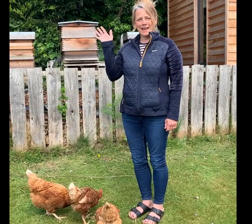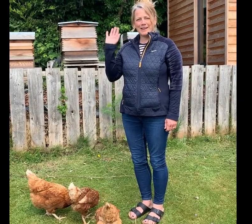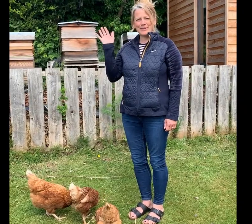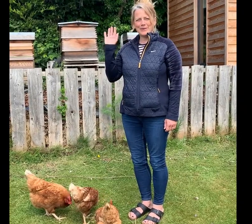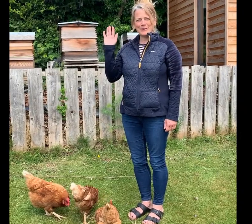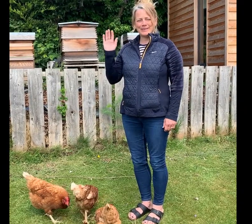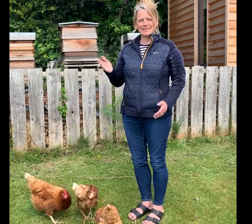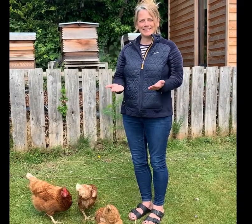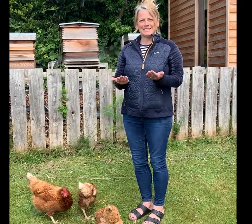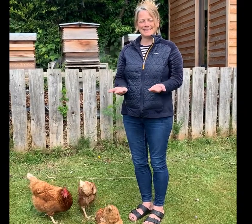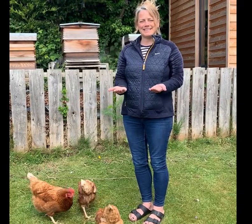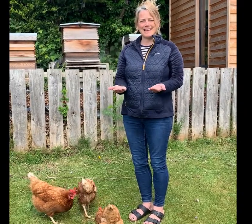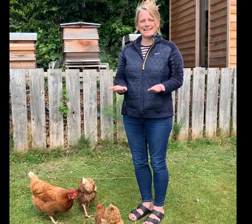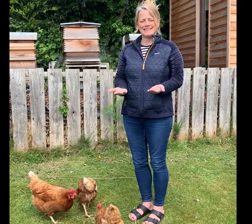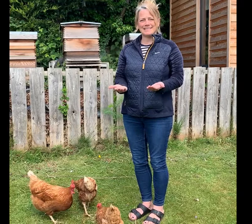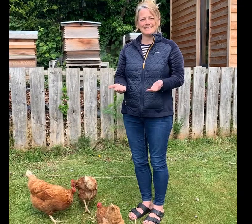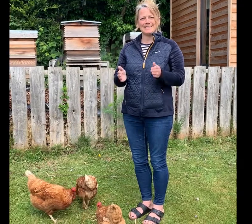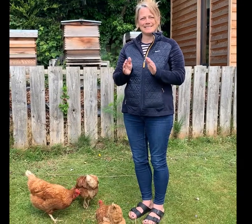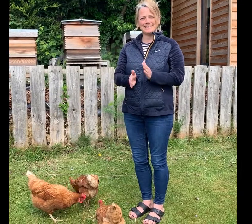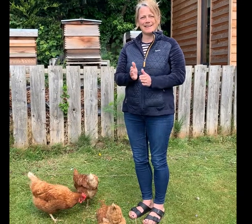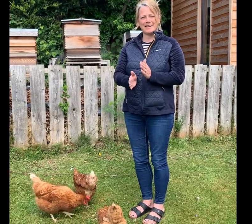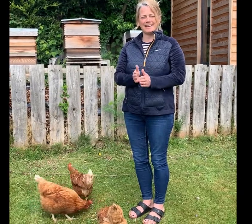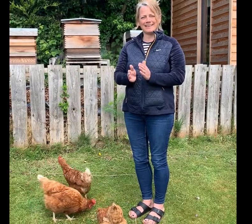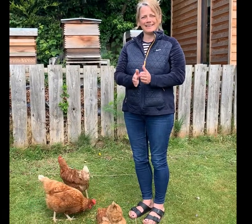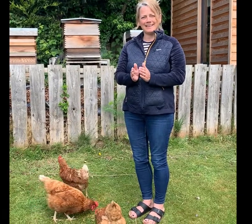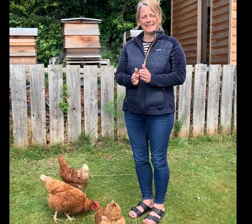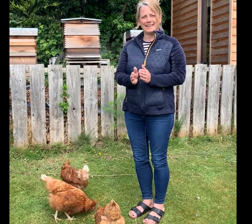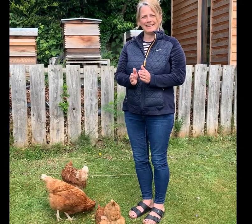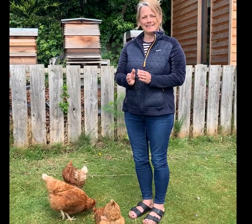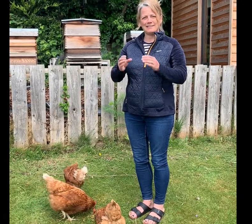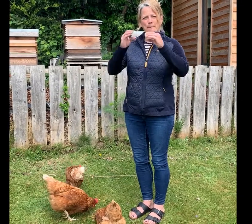Hello. Today's sign is B.